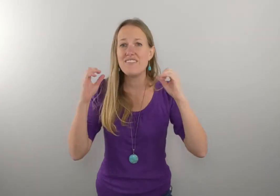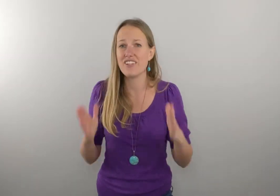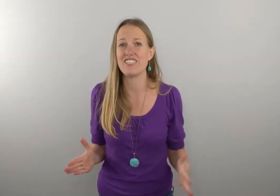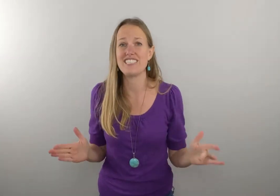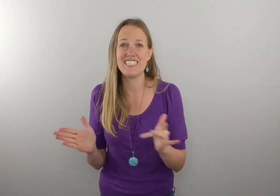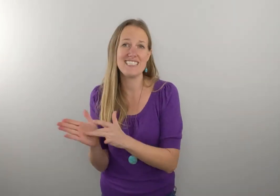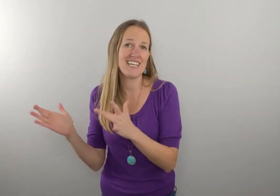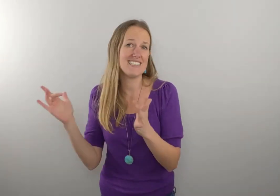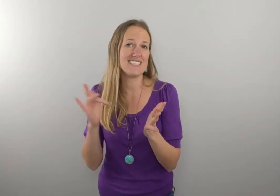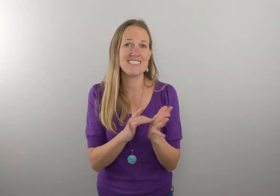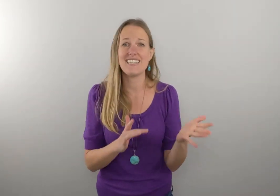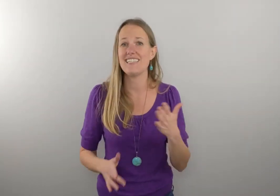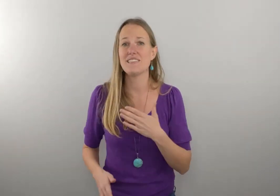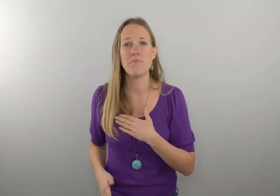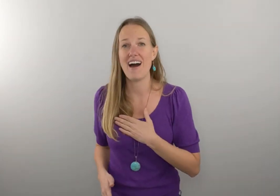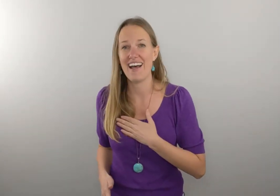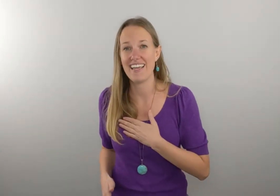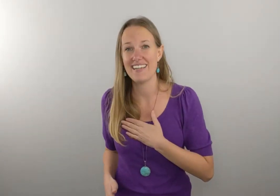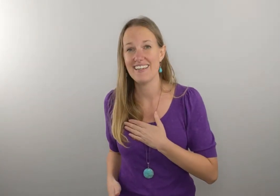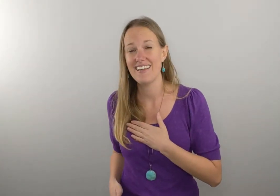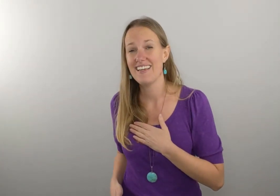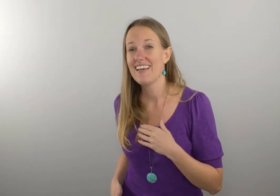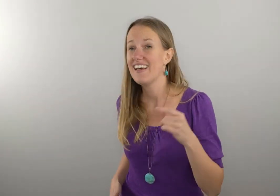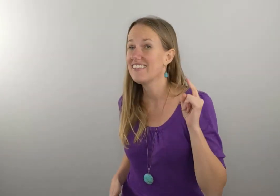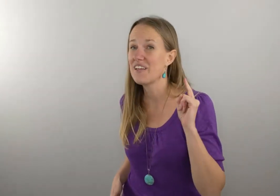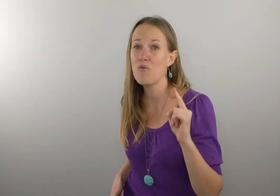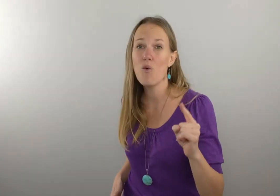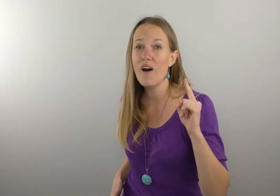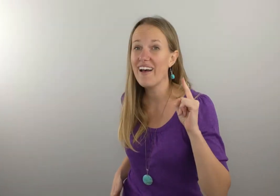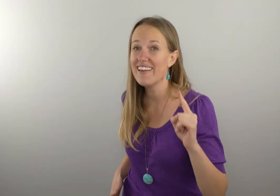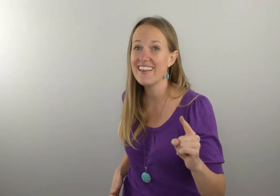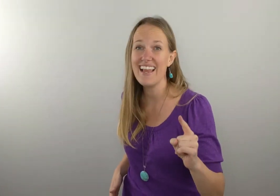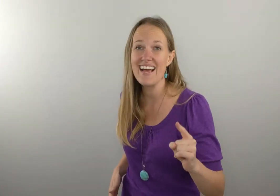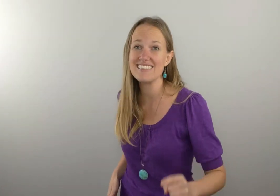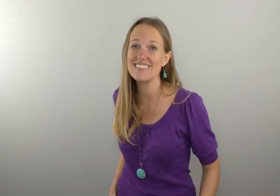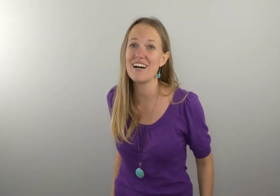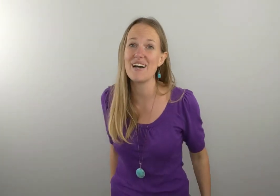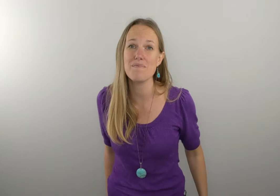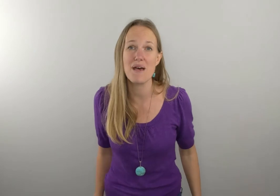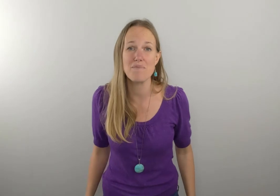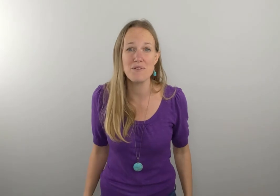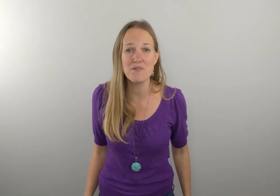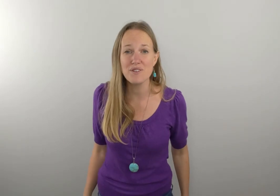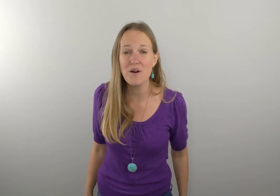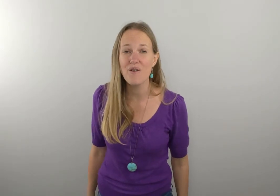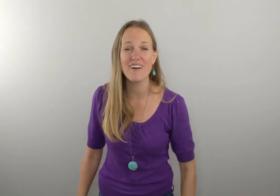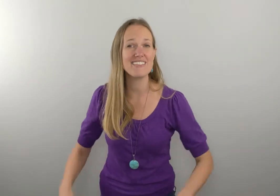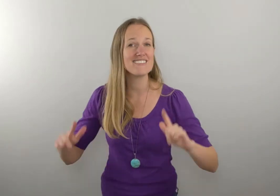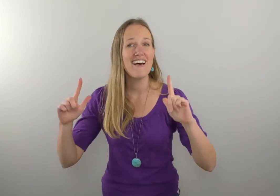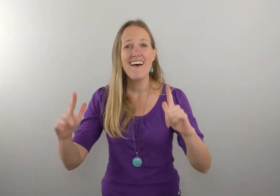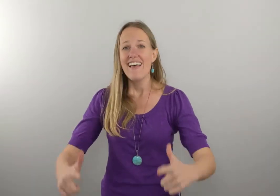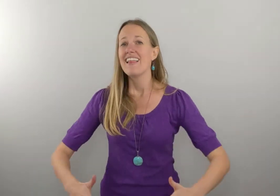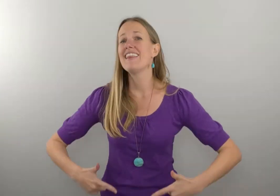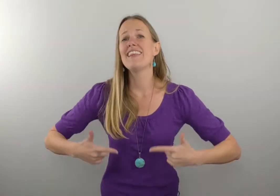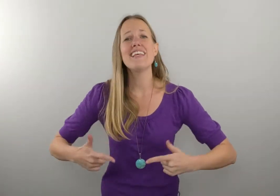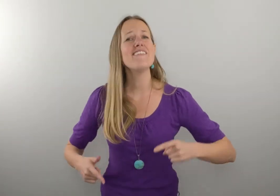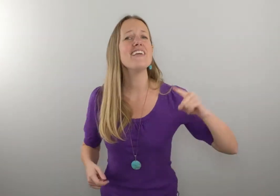Savior Jesus is mine. And then one last time, that beautiful chorus. Living,